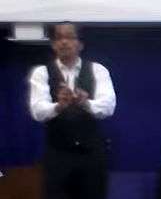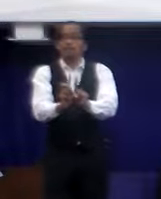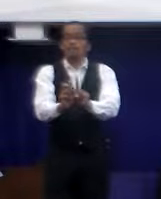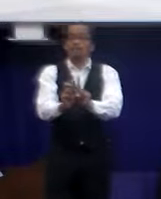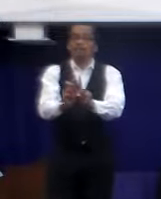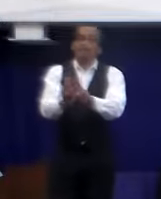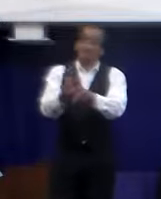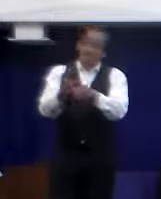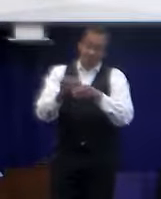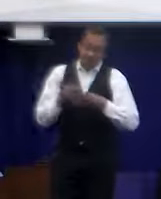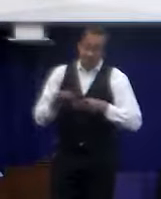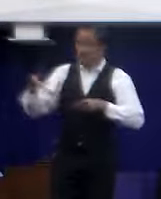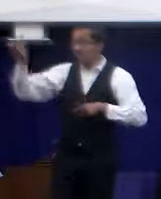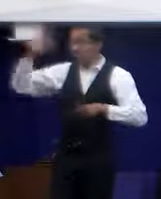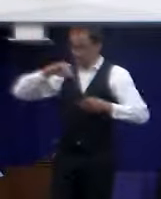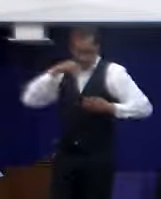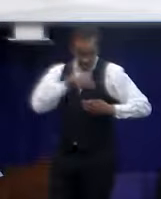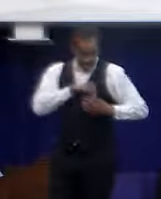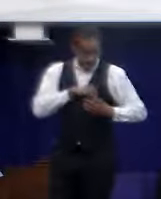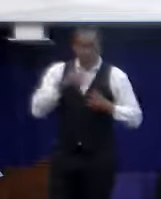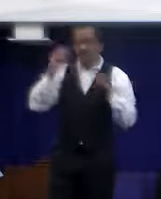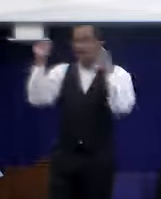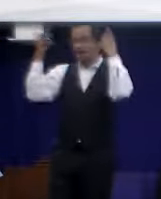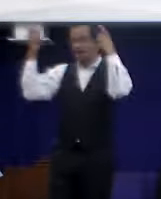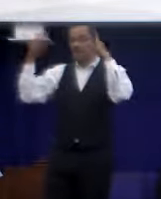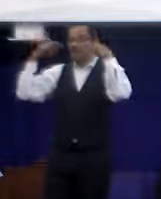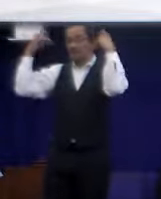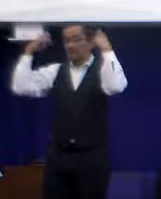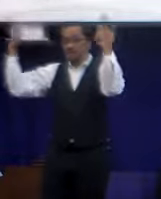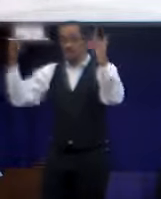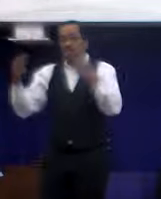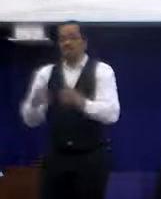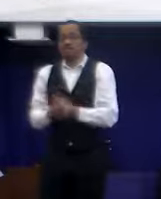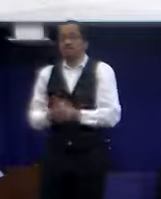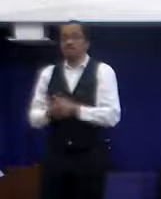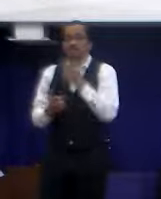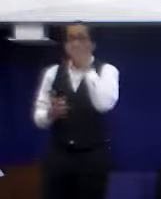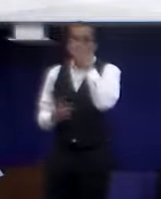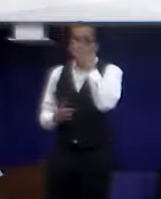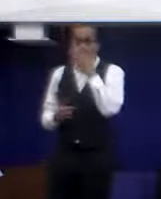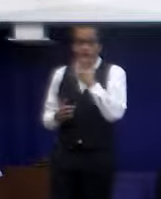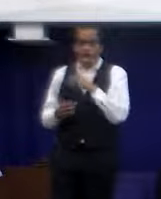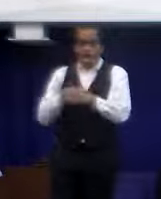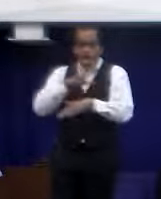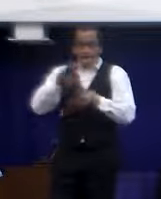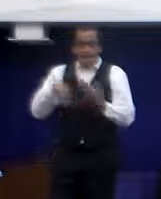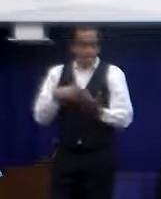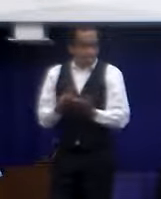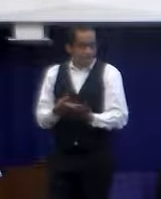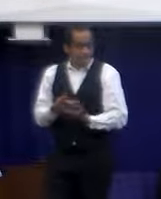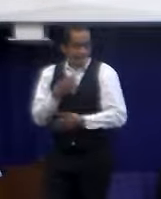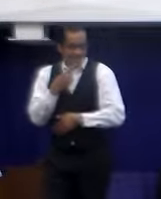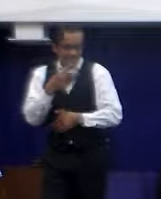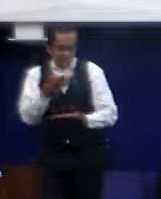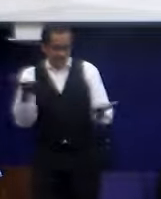carry God inside of us. Hallelujah. Yeah. Hallelujah. Hallelujah. The conclusion is that all I have to